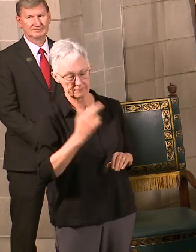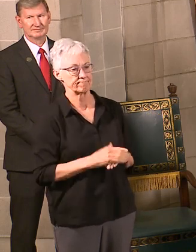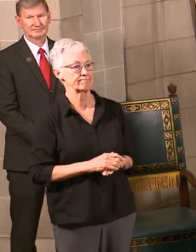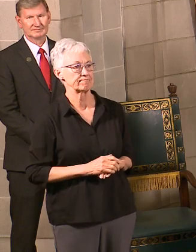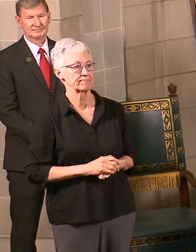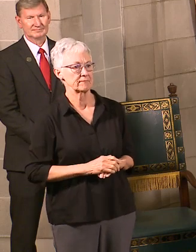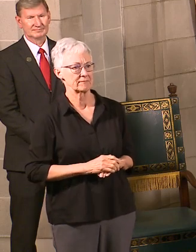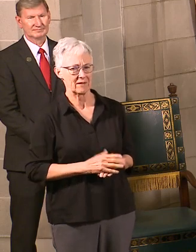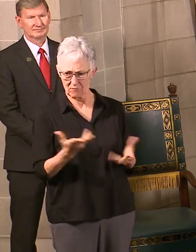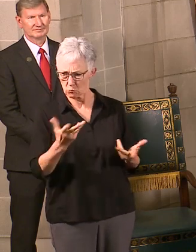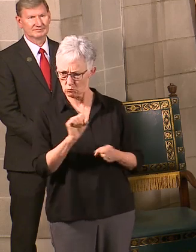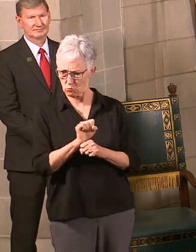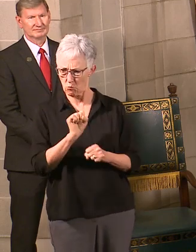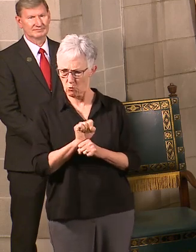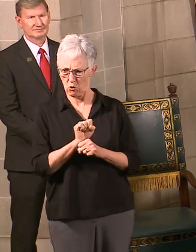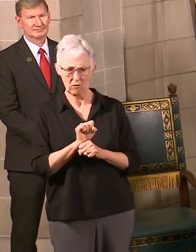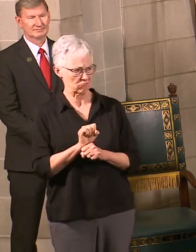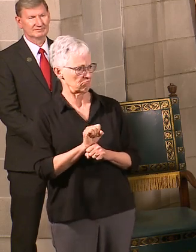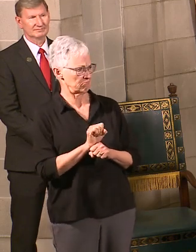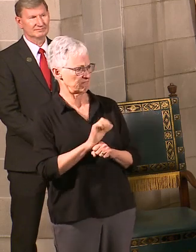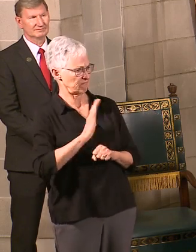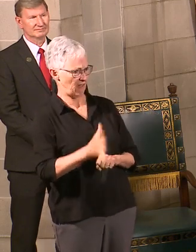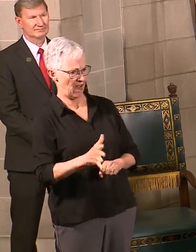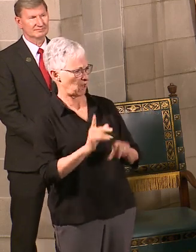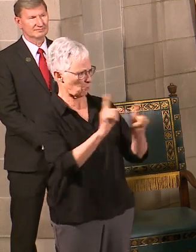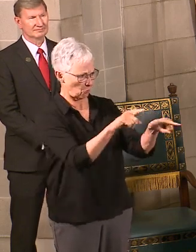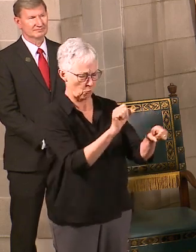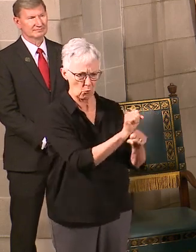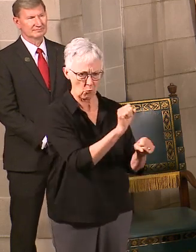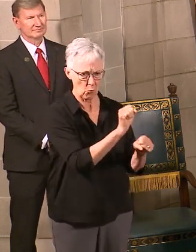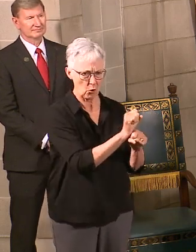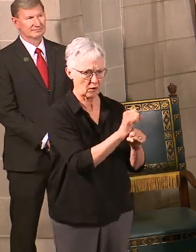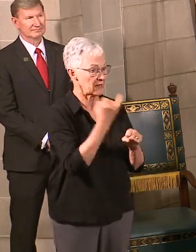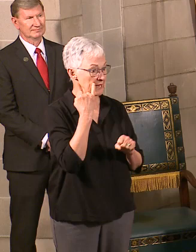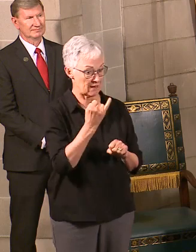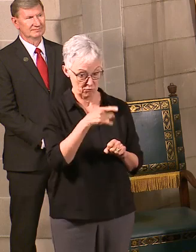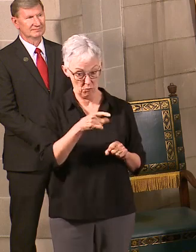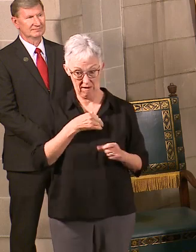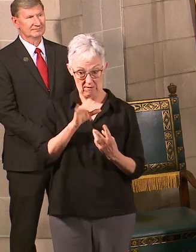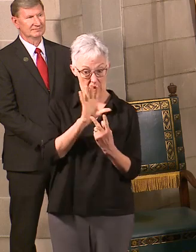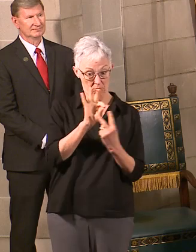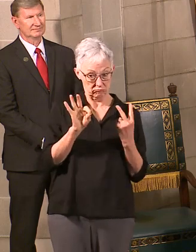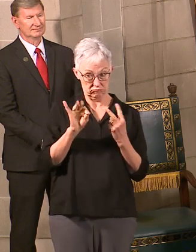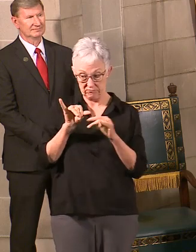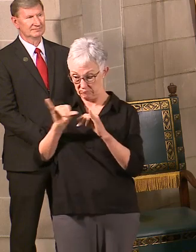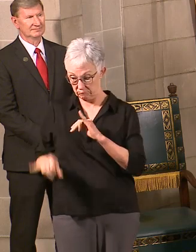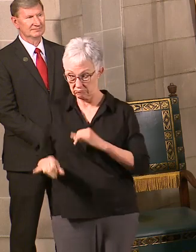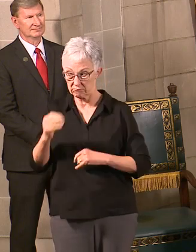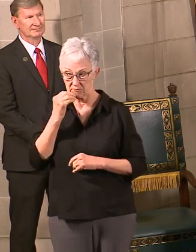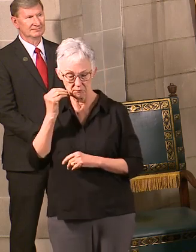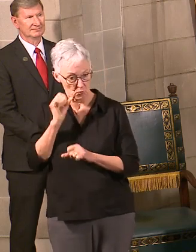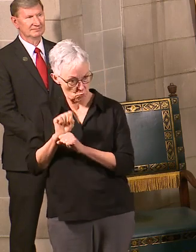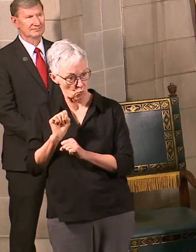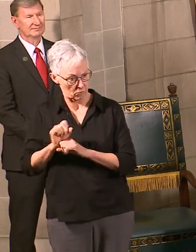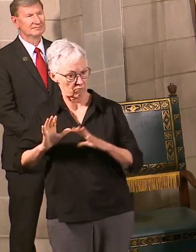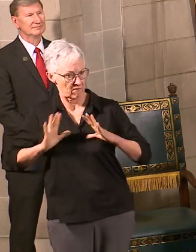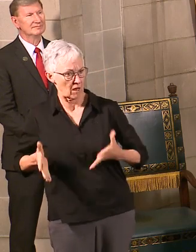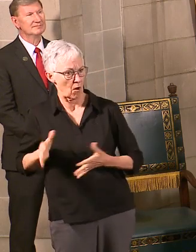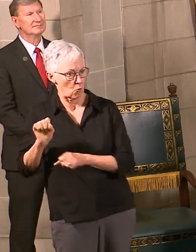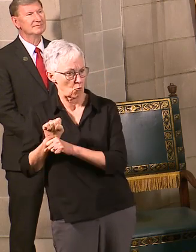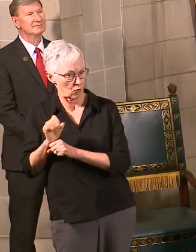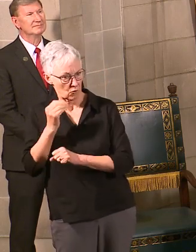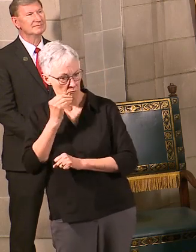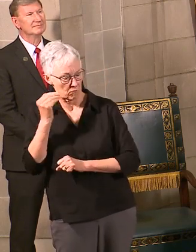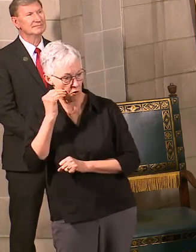work. Go to work. Work from home if you can. Socially distance properly if you're going into the